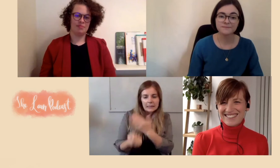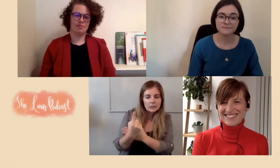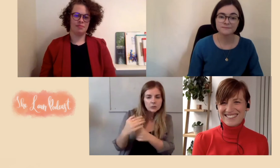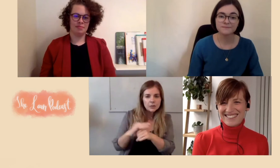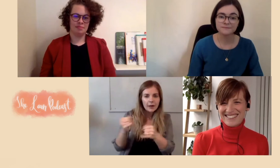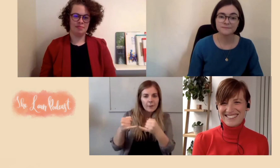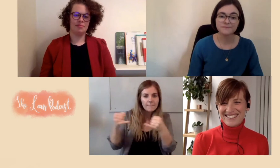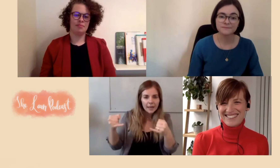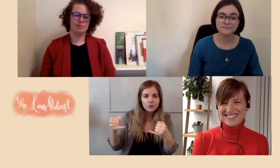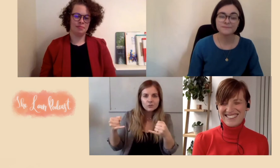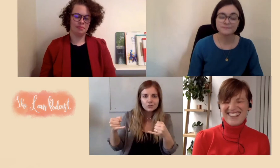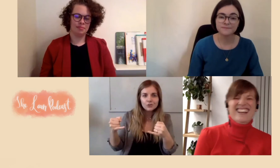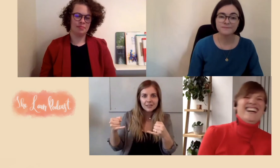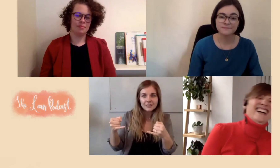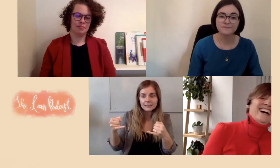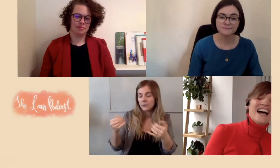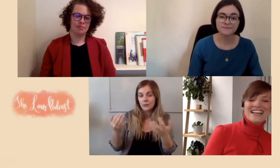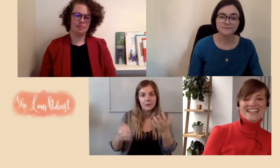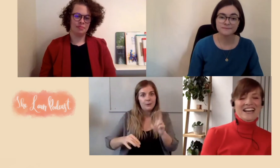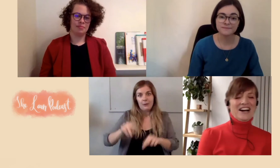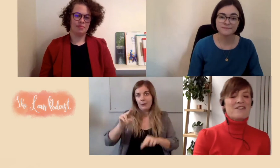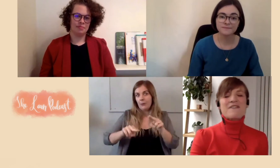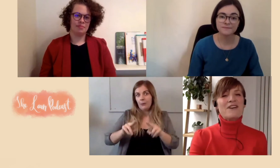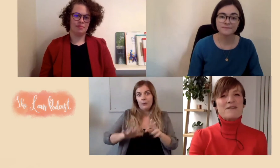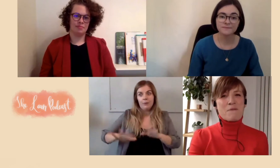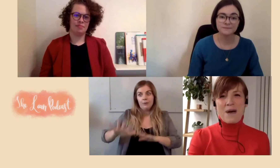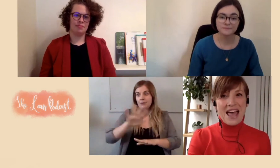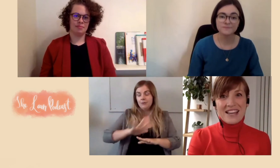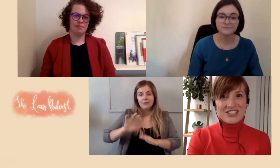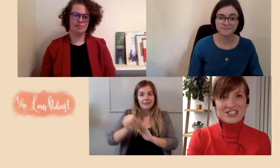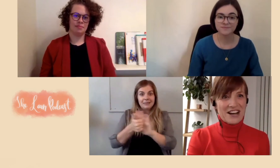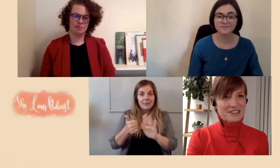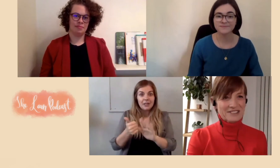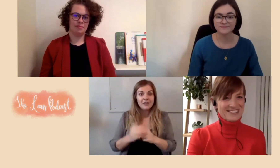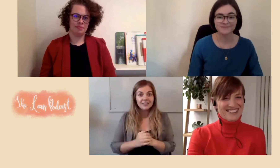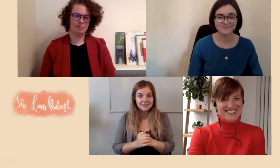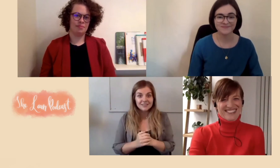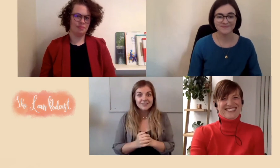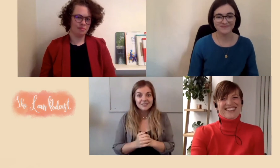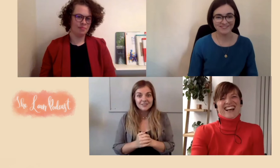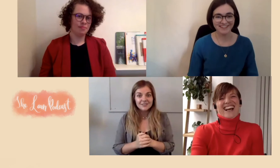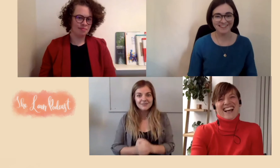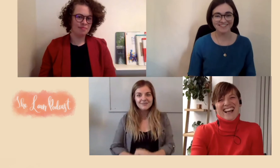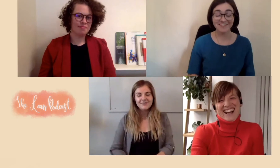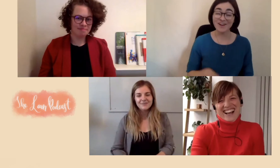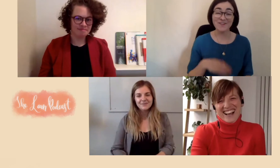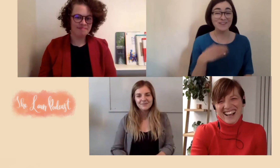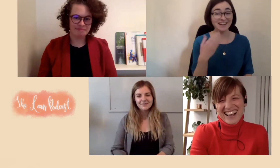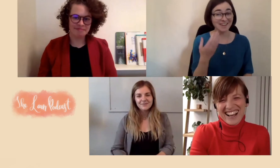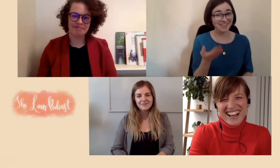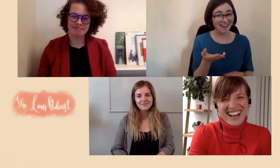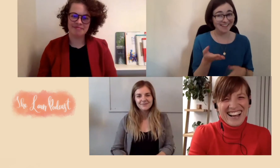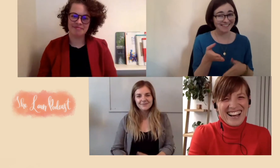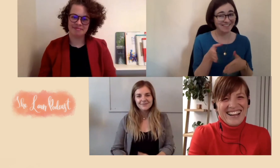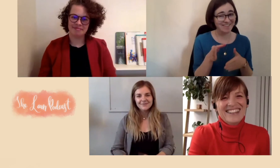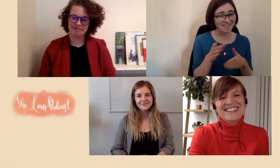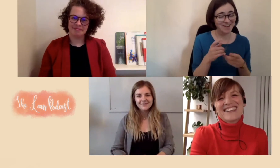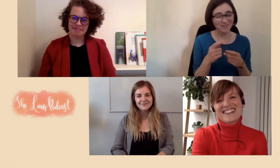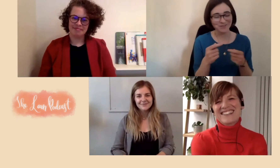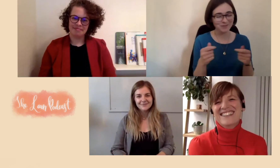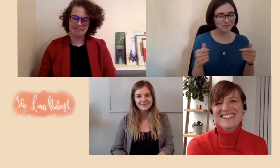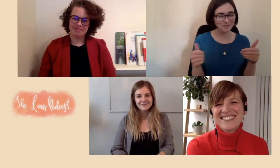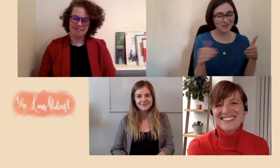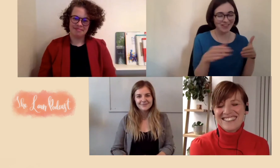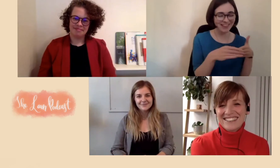boundaries that brings for us in this whole new world that we've got. Yeah. Well, Ali, you led in very smoothly to my